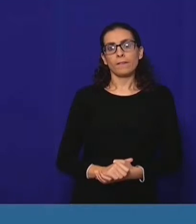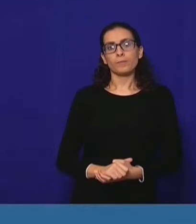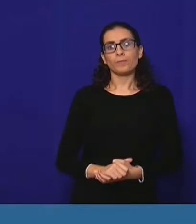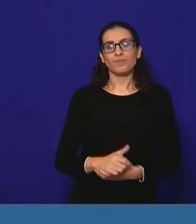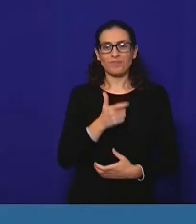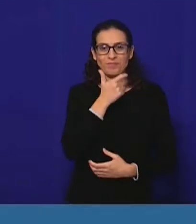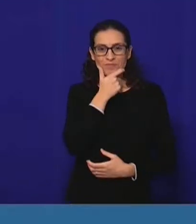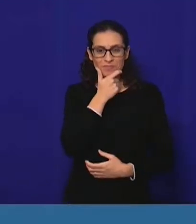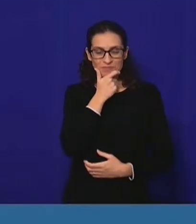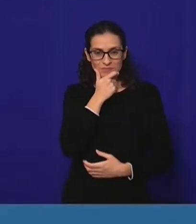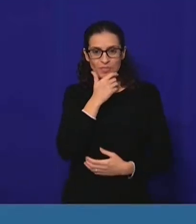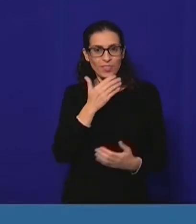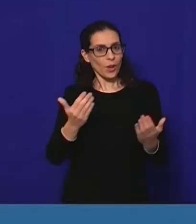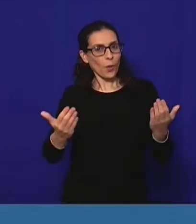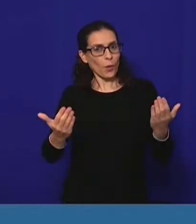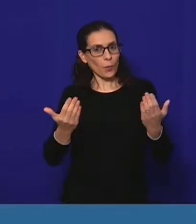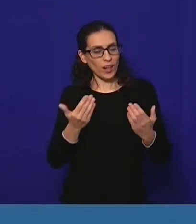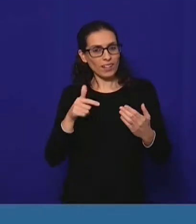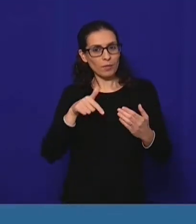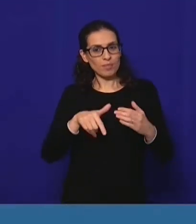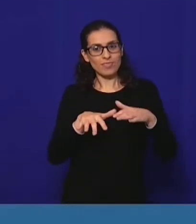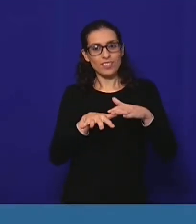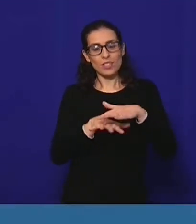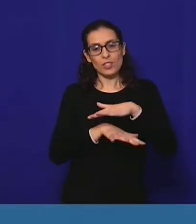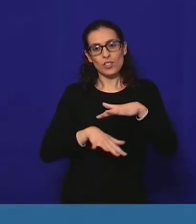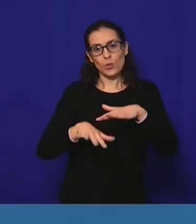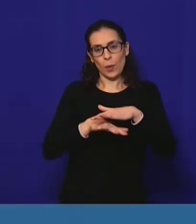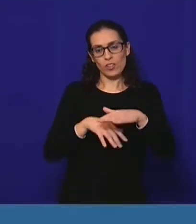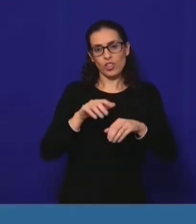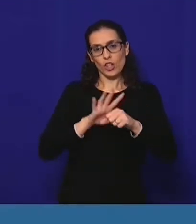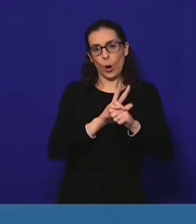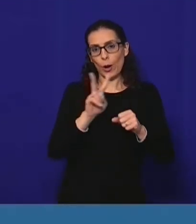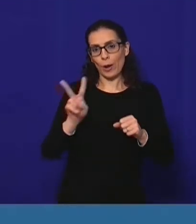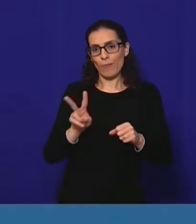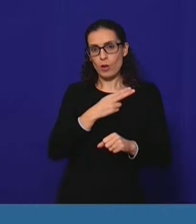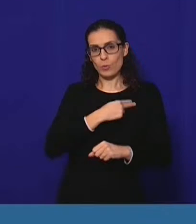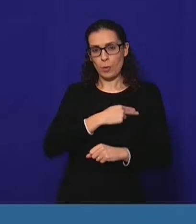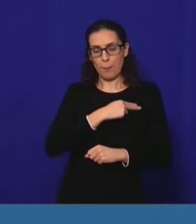Welcome to the COVID bulletin. We have had